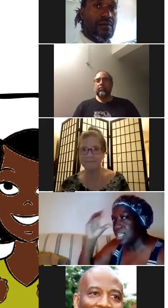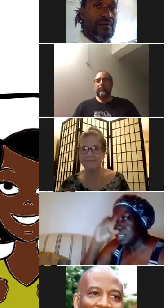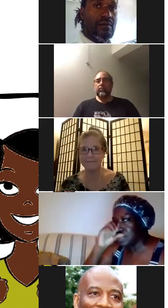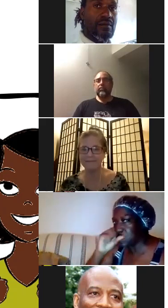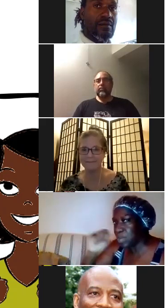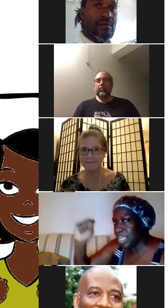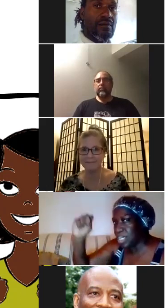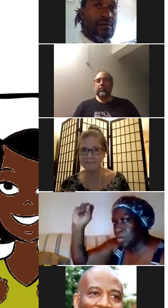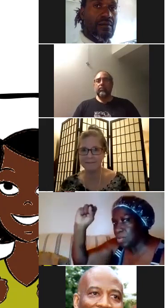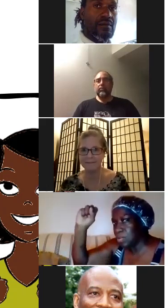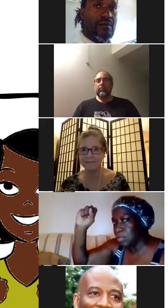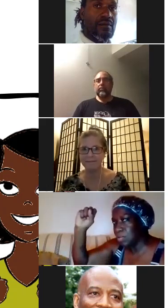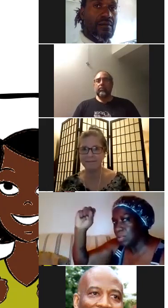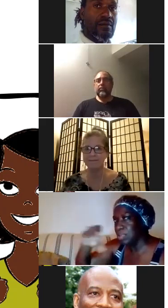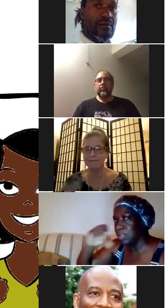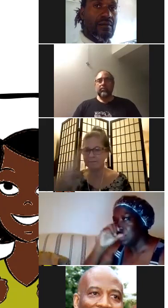thing? So it's rhino,